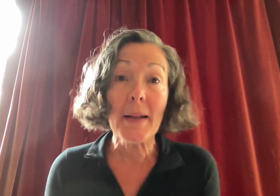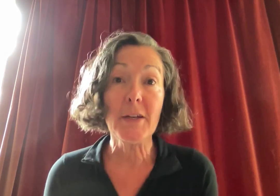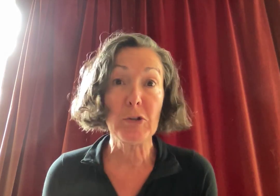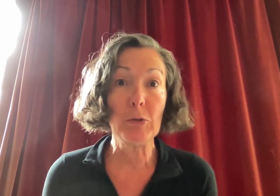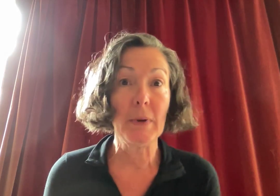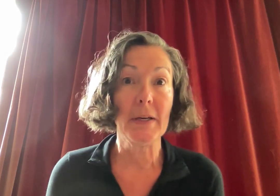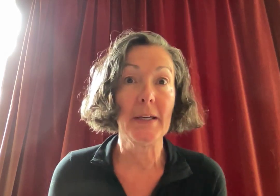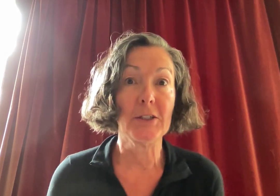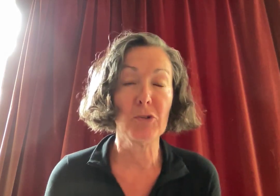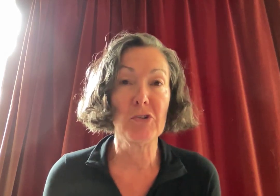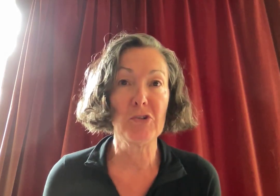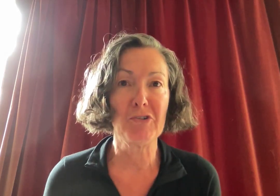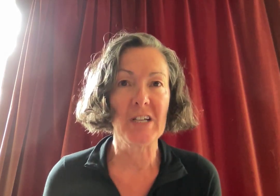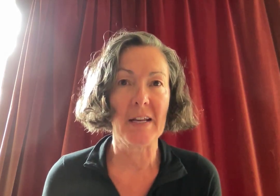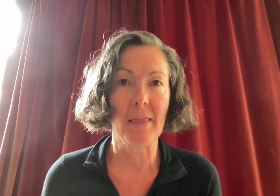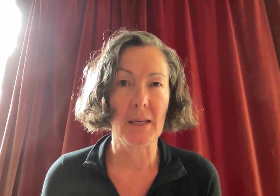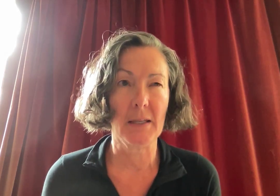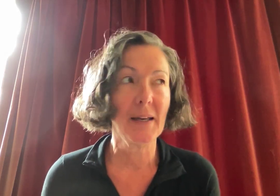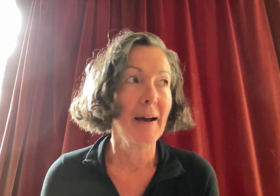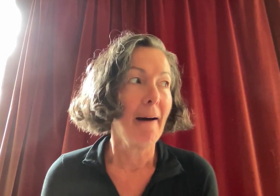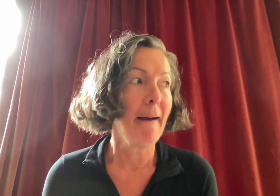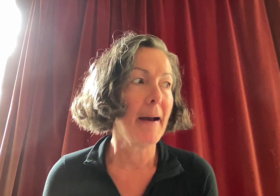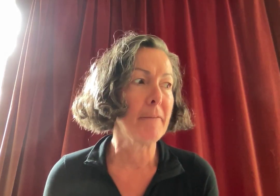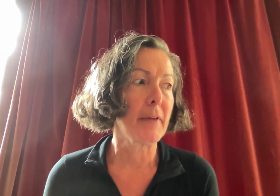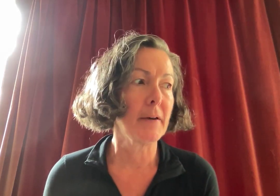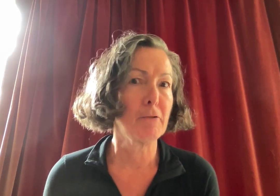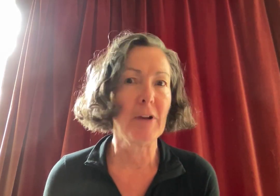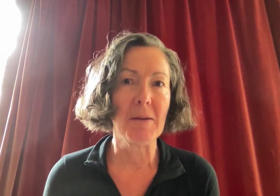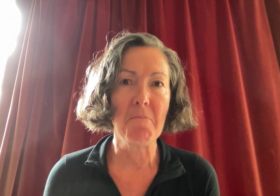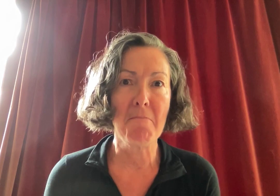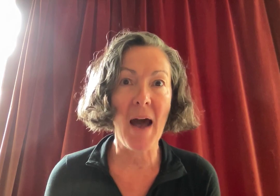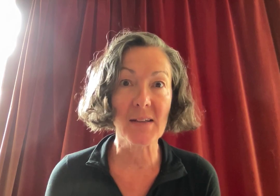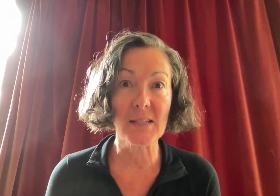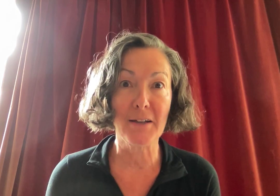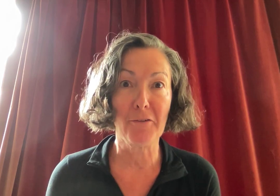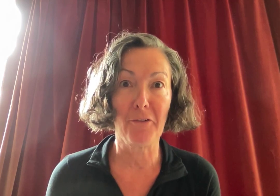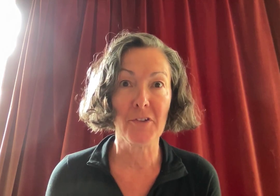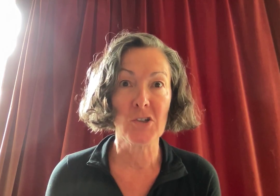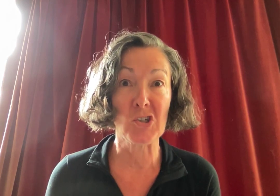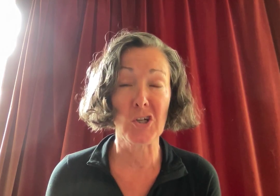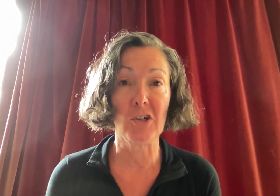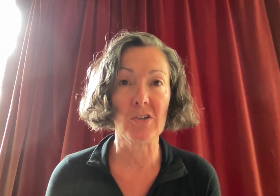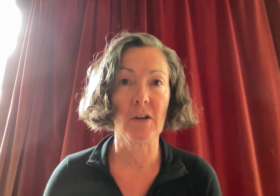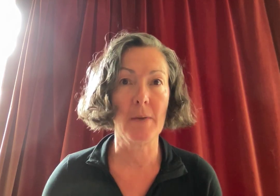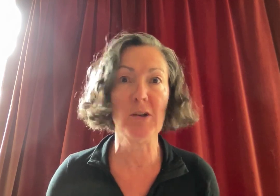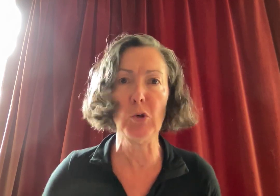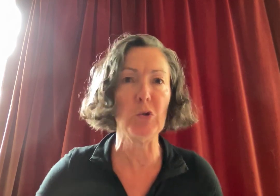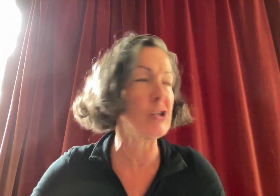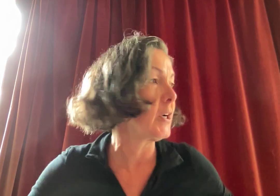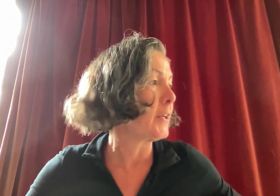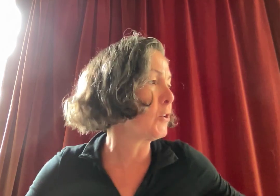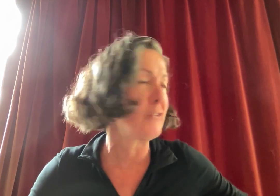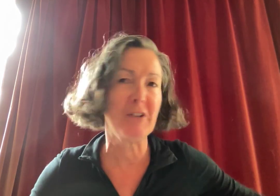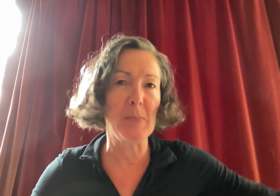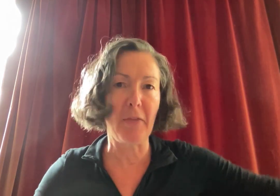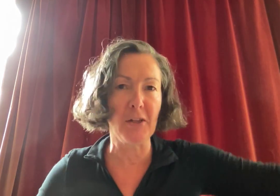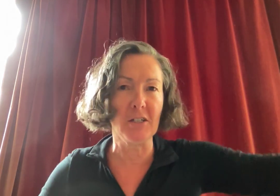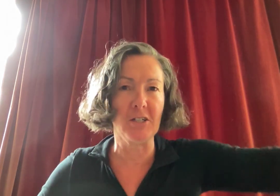When I do my children's storytelling thing, I have a really massive skirt. I mean, huge. You can fit about 30